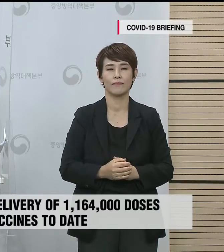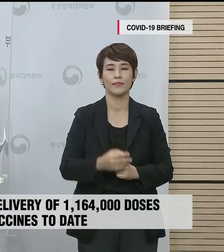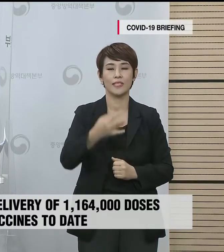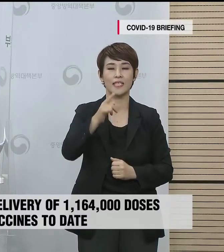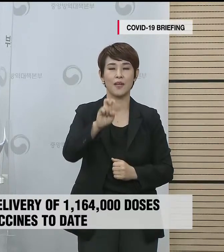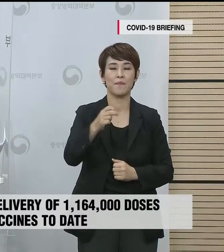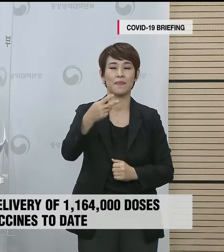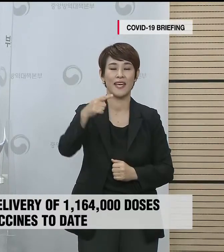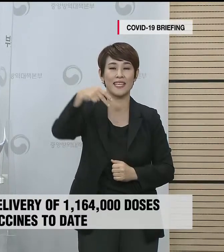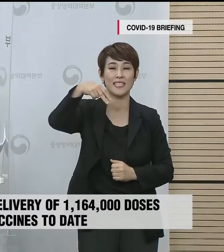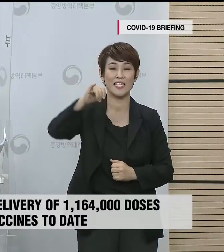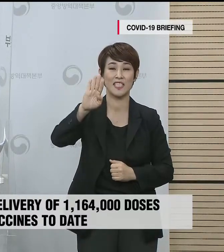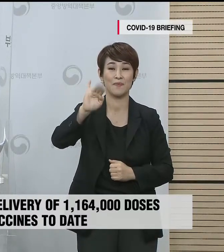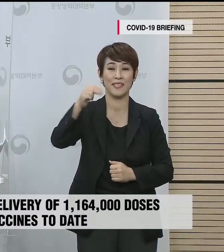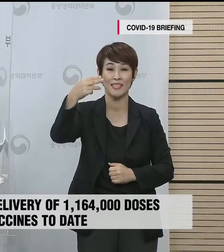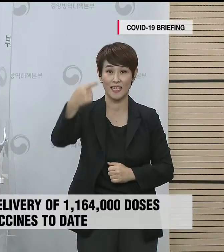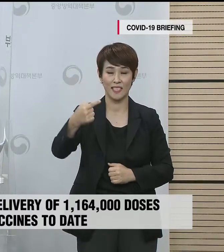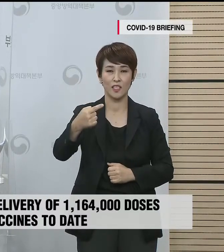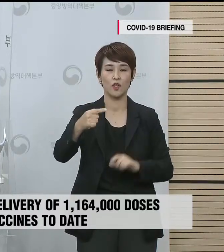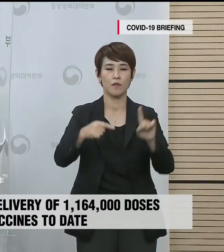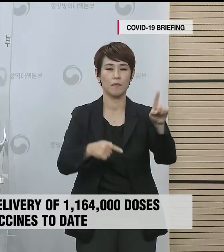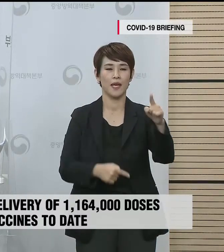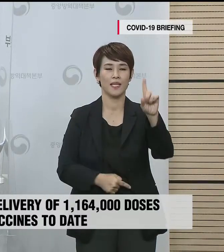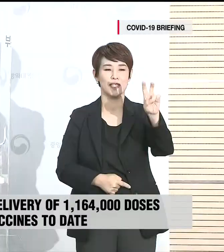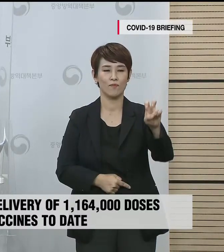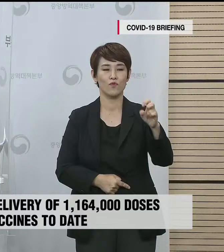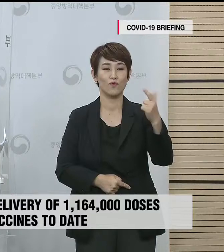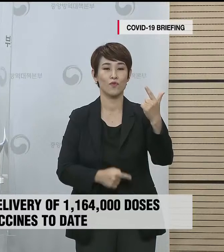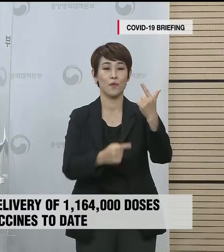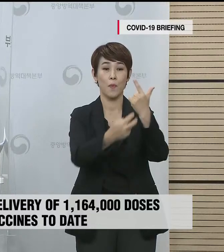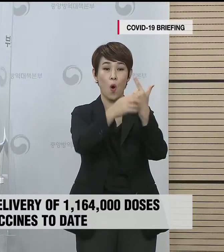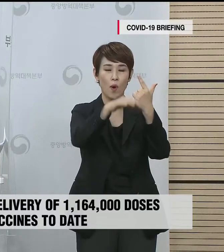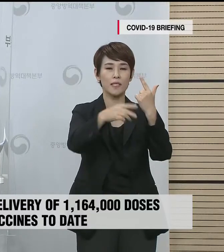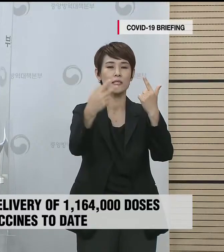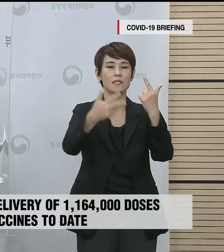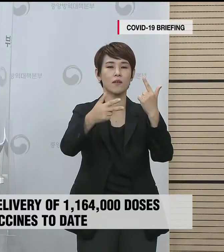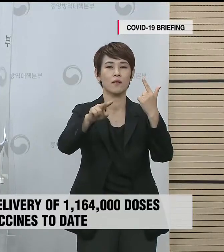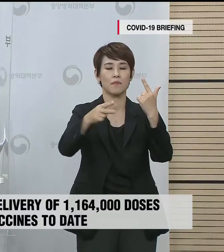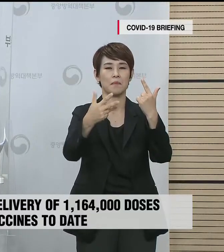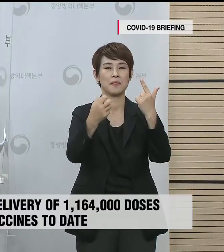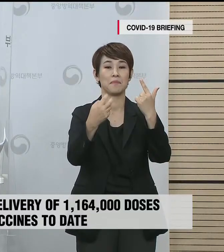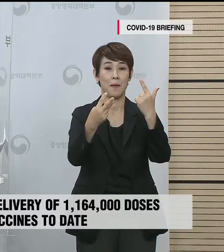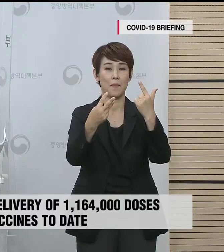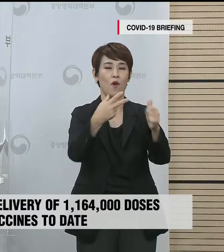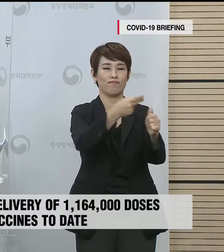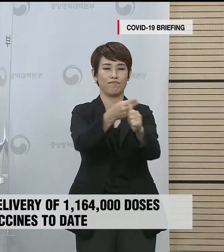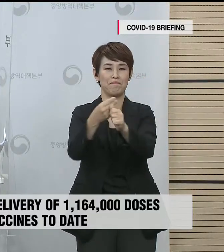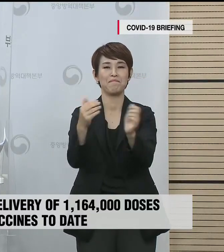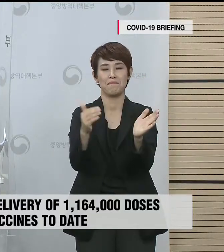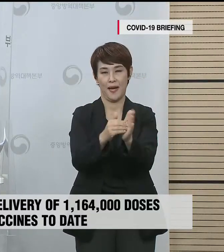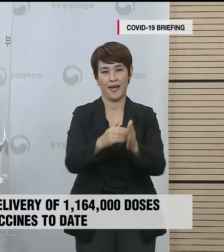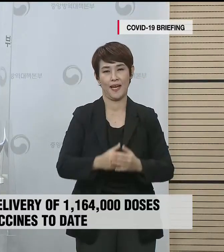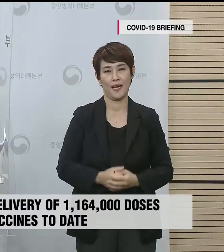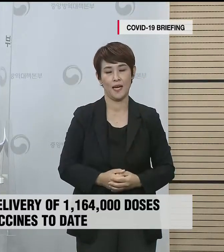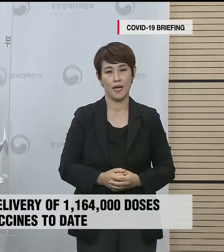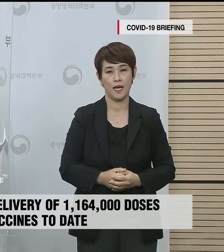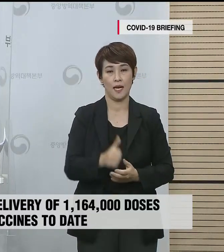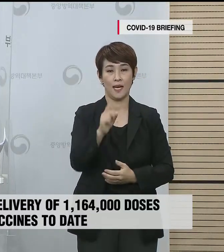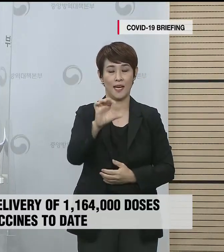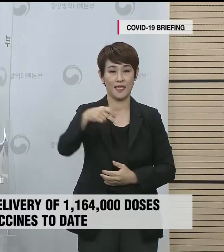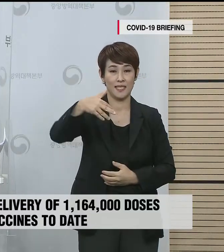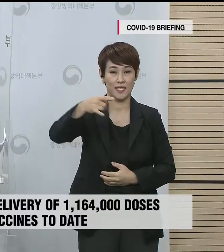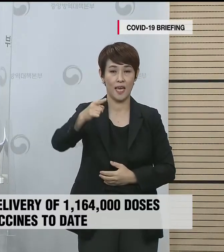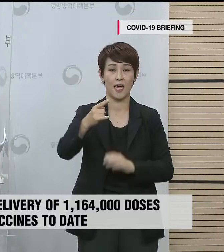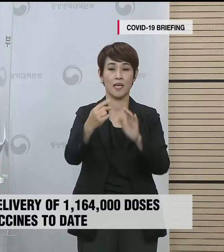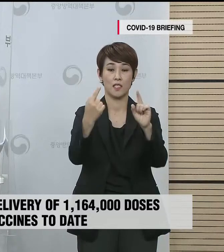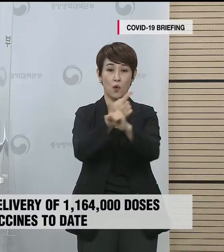the remdesivir drug has been administered to a total of more than 7,200 patients here